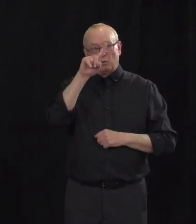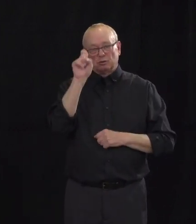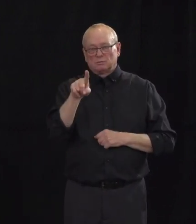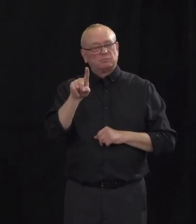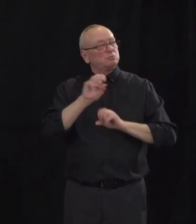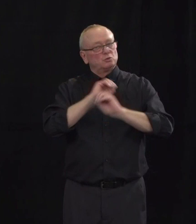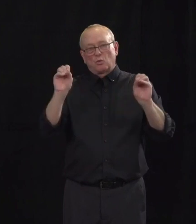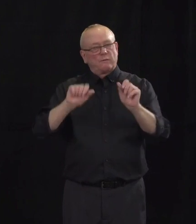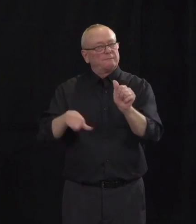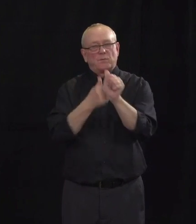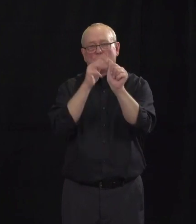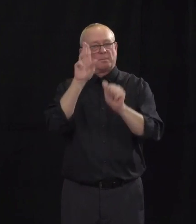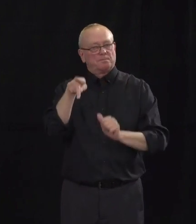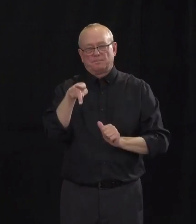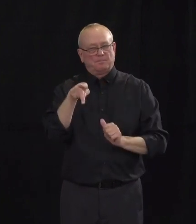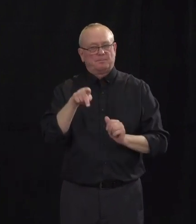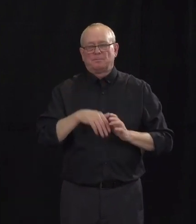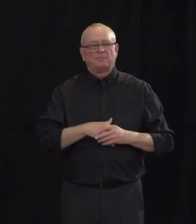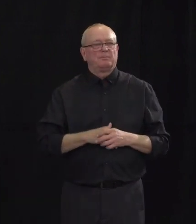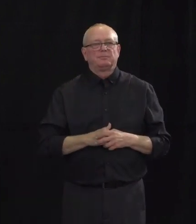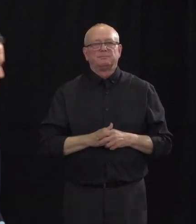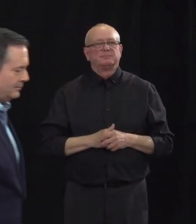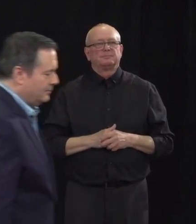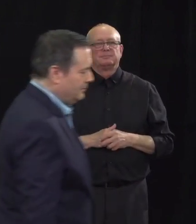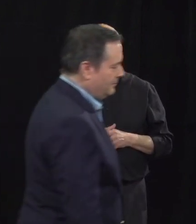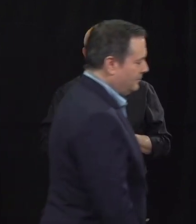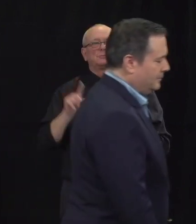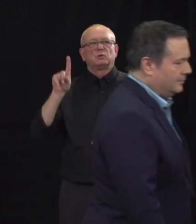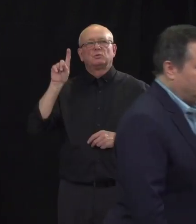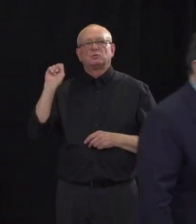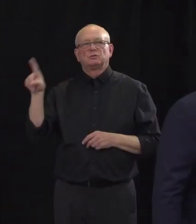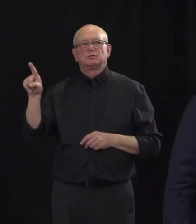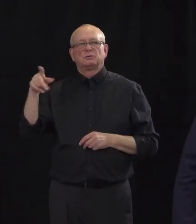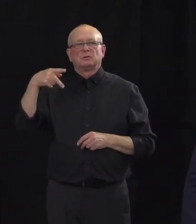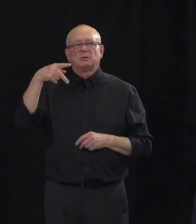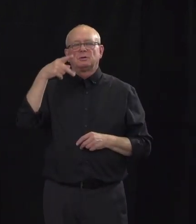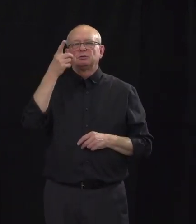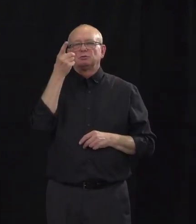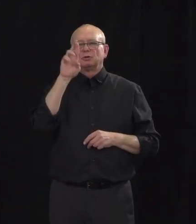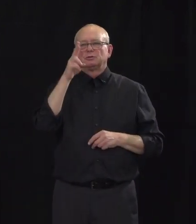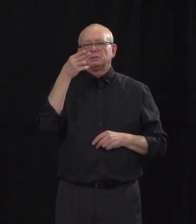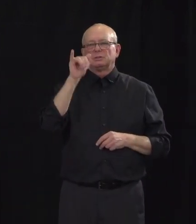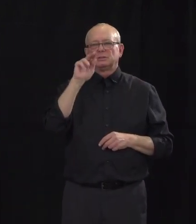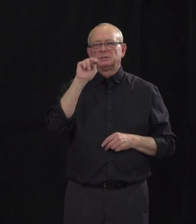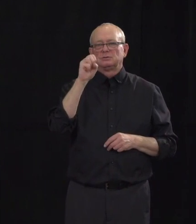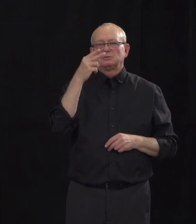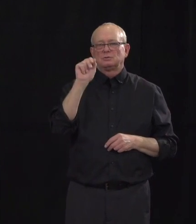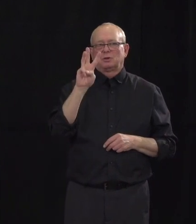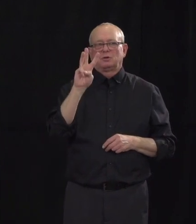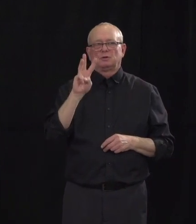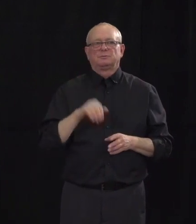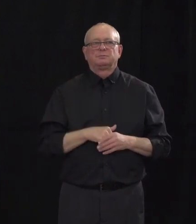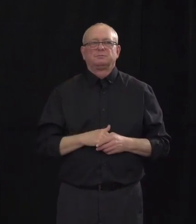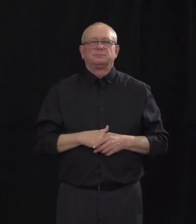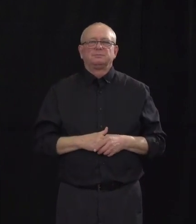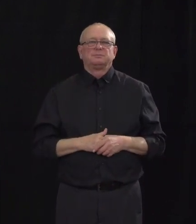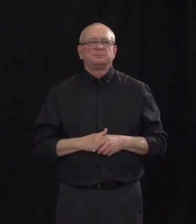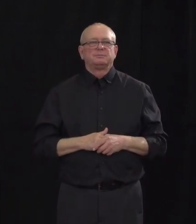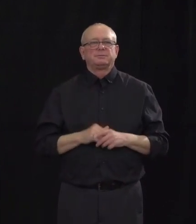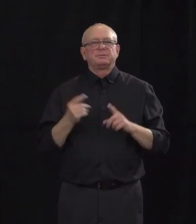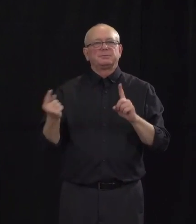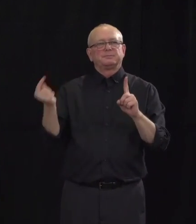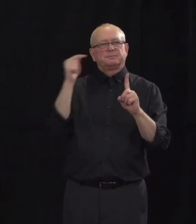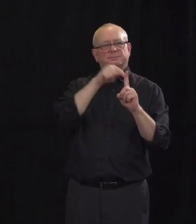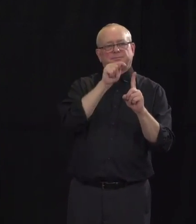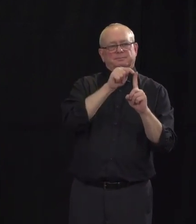Certainly. Question is for Dr. Hinshaw. I wanted to go back to a question that was asked on Wednesday because there seems to be a lot of confusion around treatment